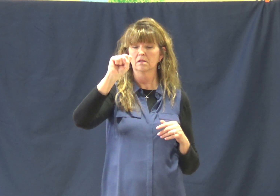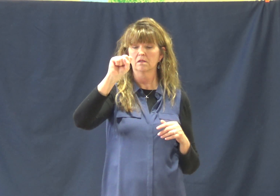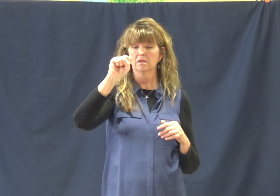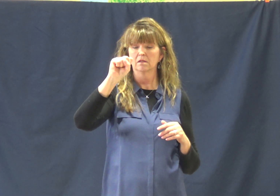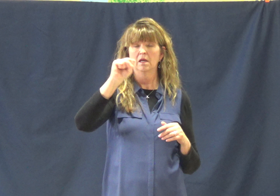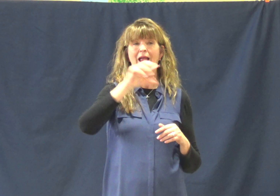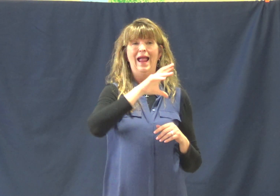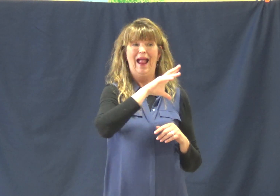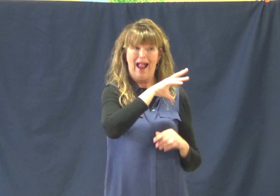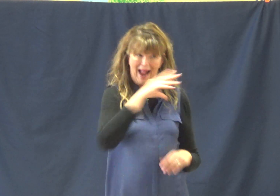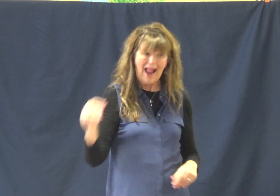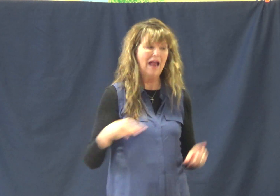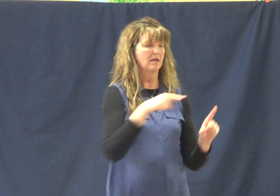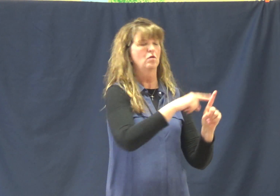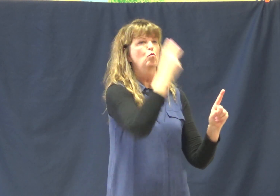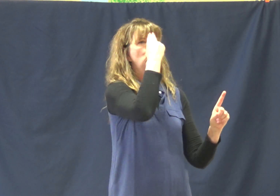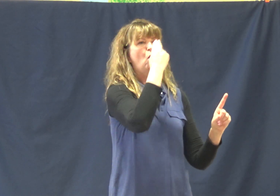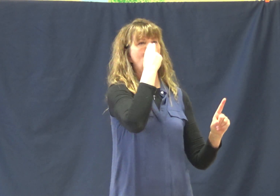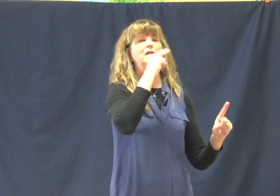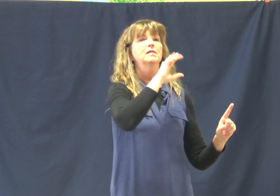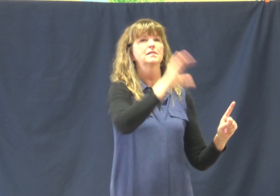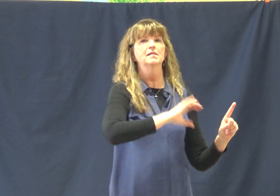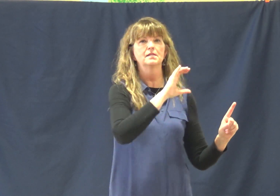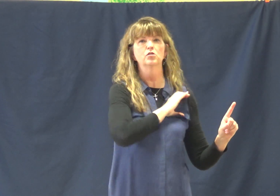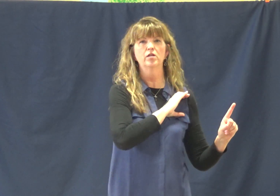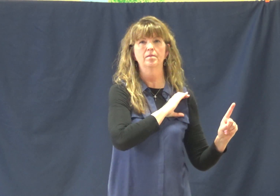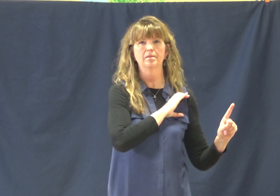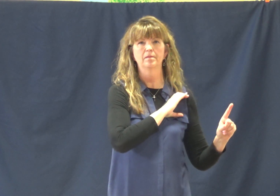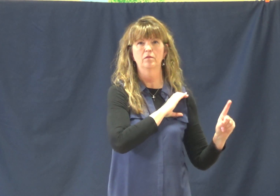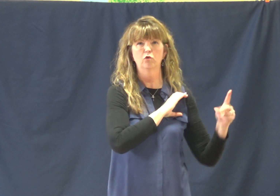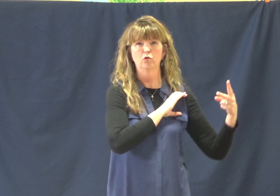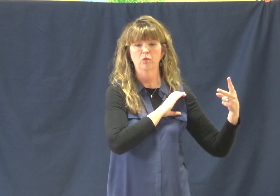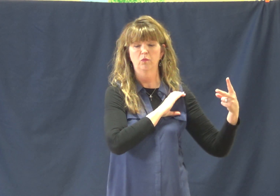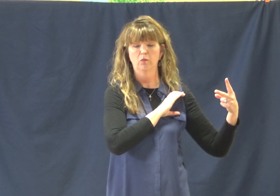Tarsus, and he was also a Roman citizen.